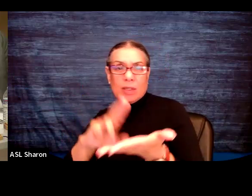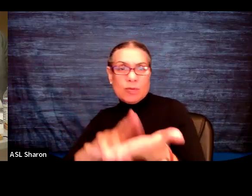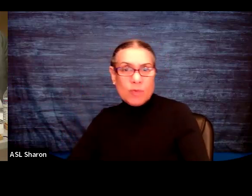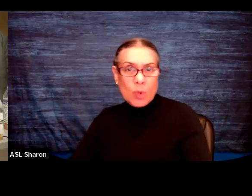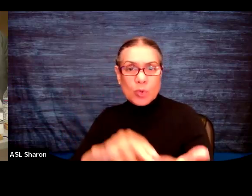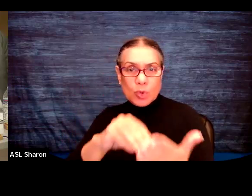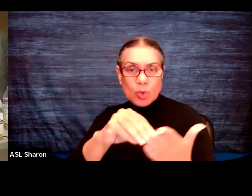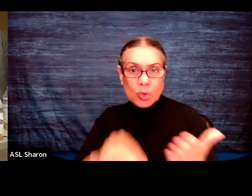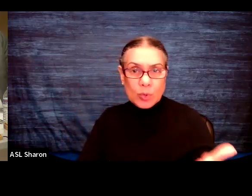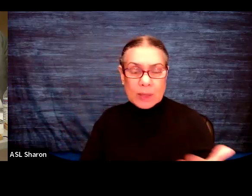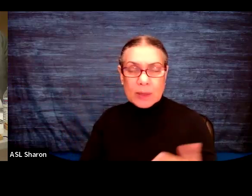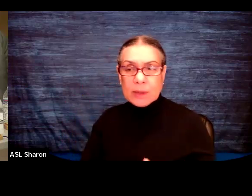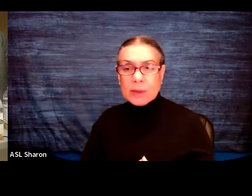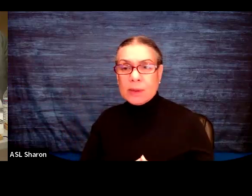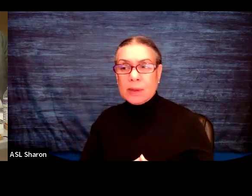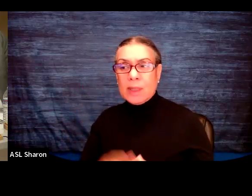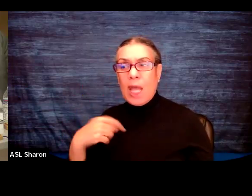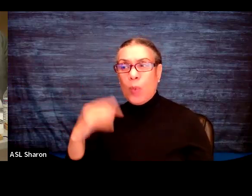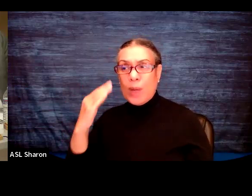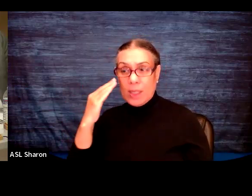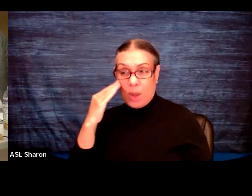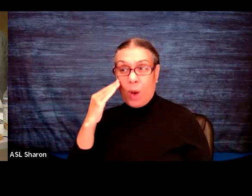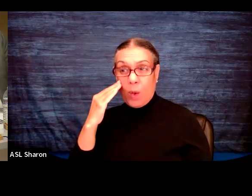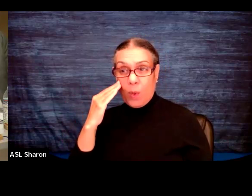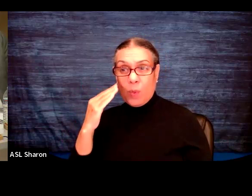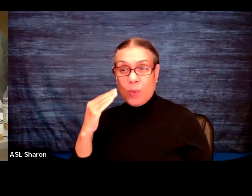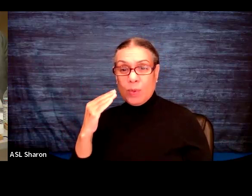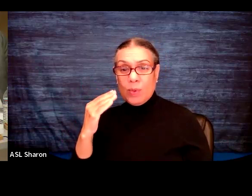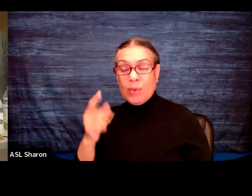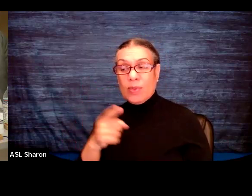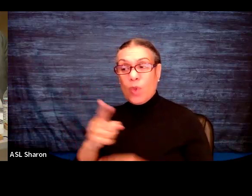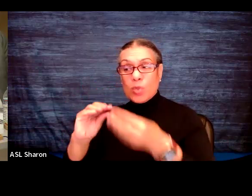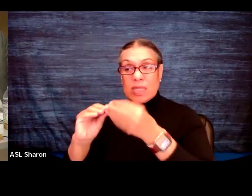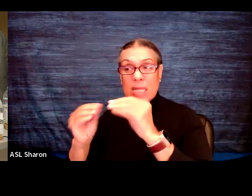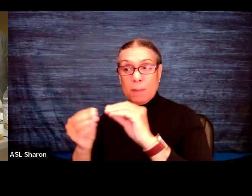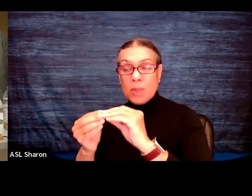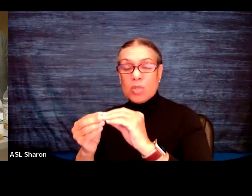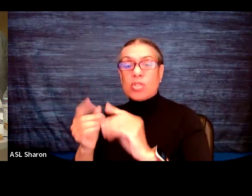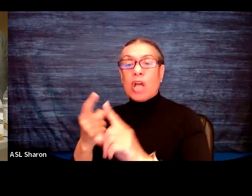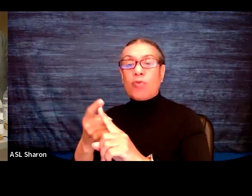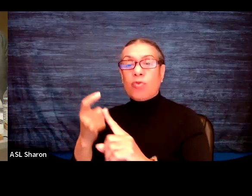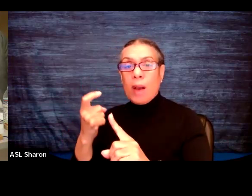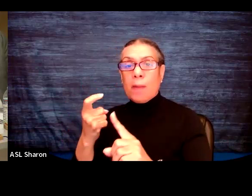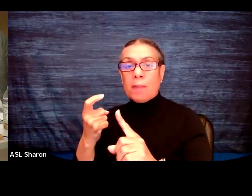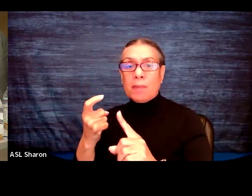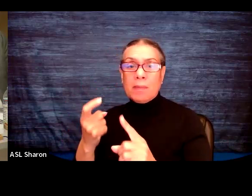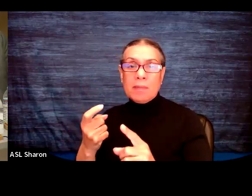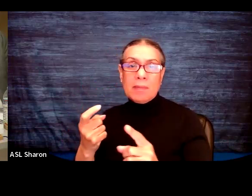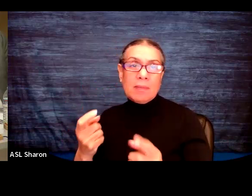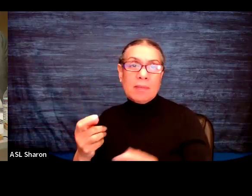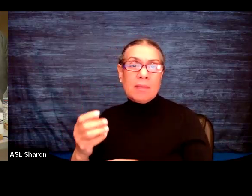district, and you note that exclusively that those numbers are coming from multilingual